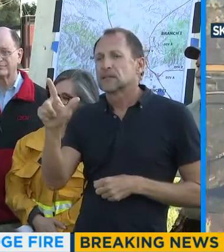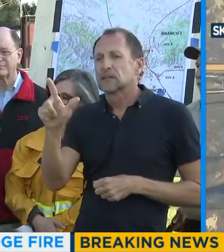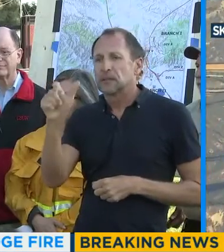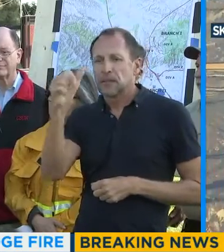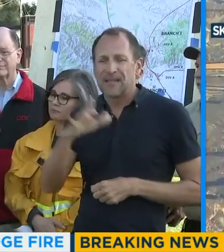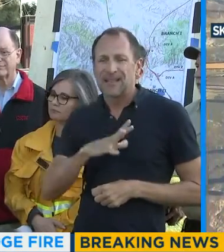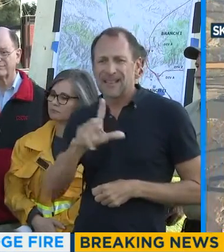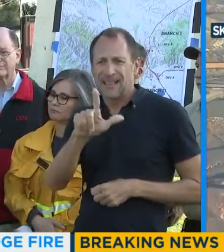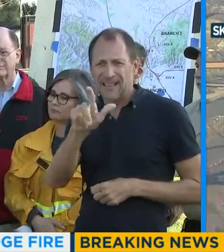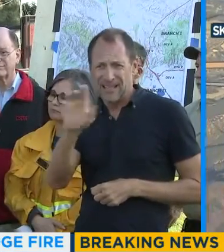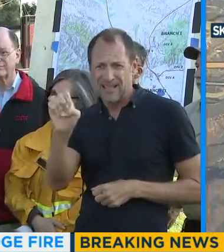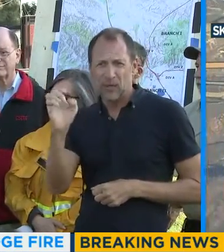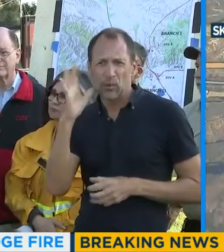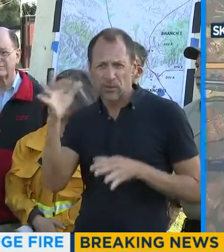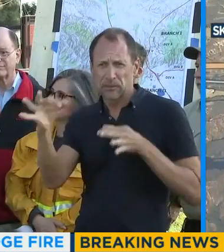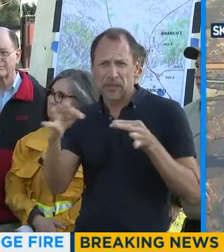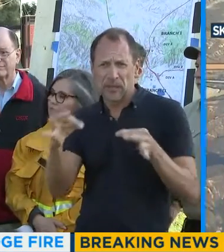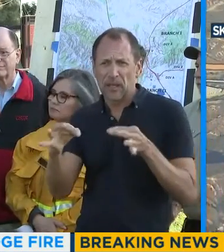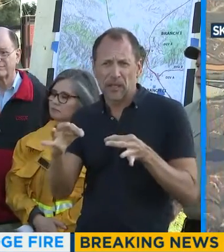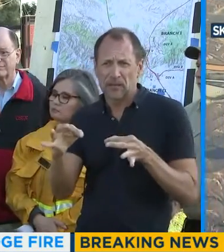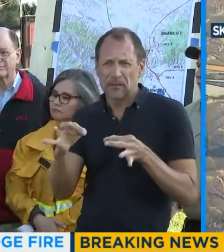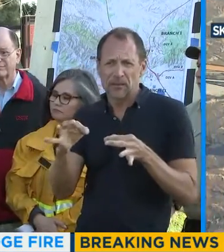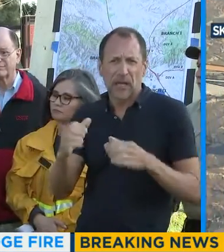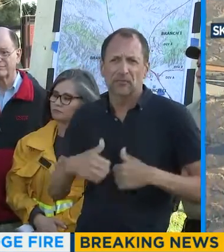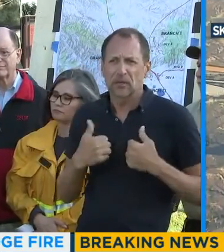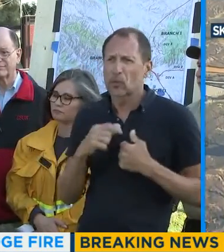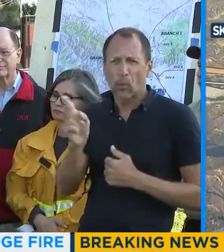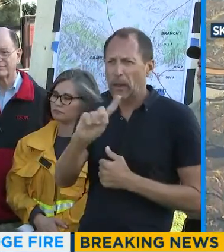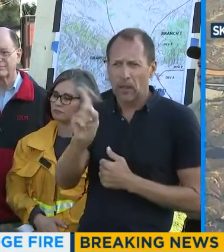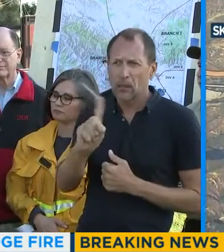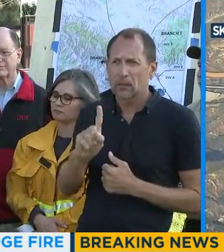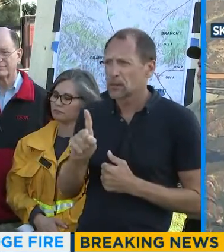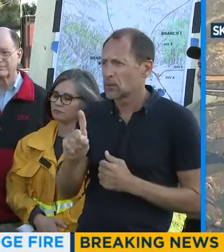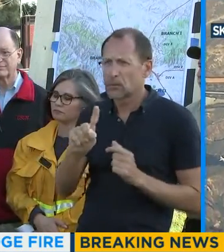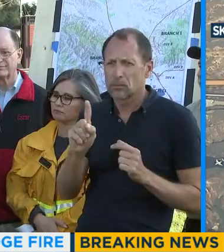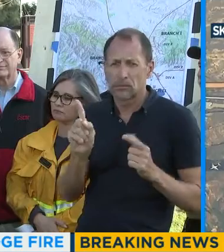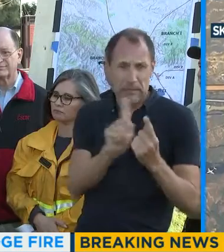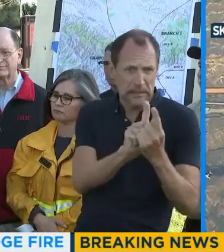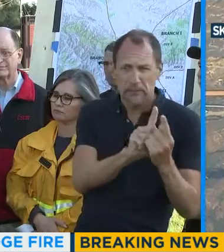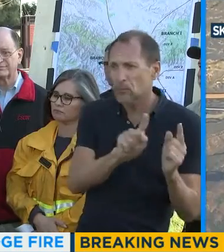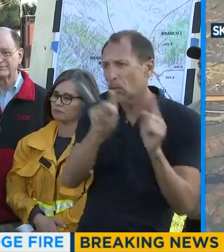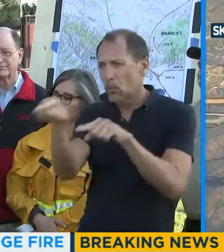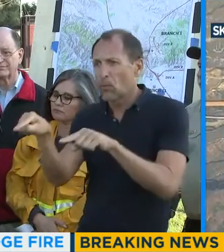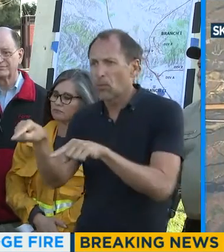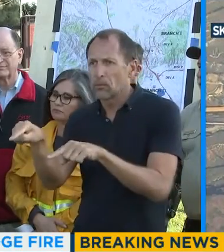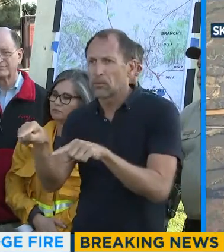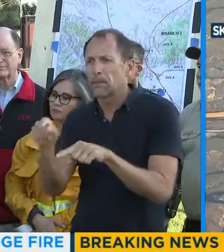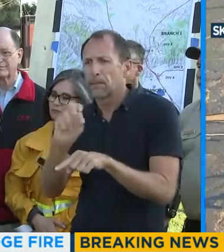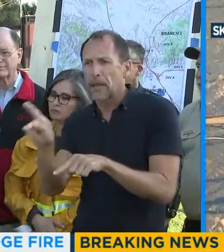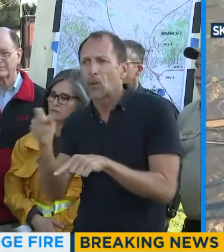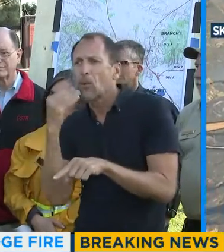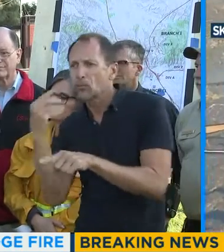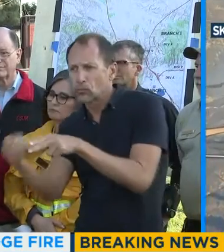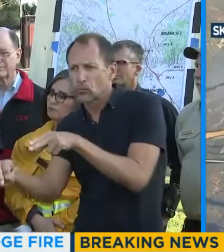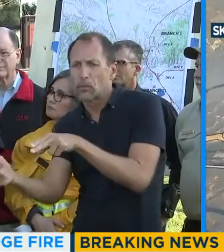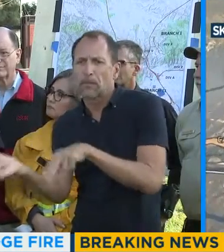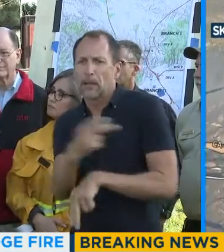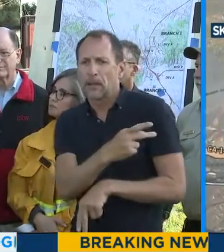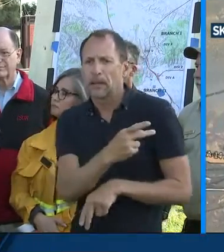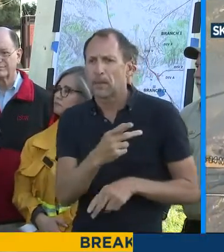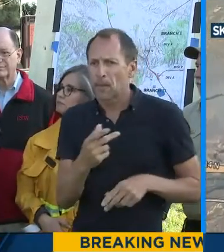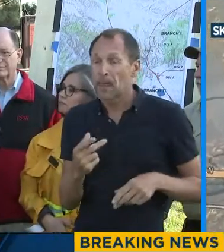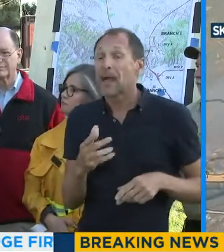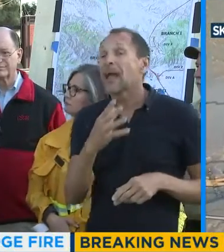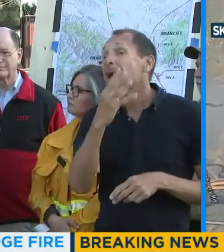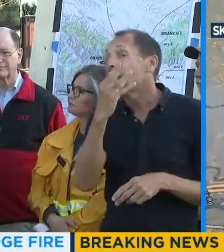Councilwoman Rodriguez will provide those specific locations here in a moment. In closing, overnight, if you are